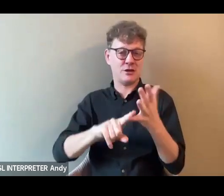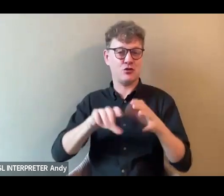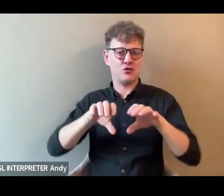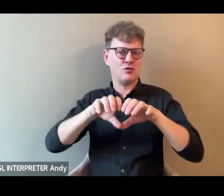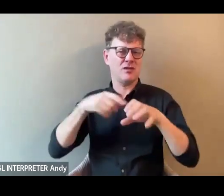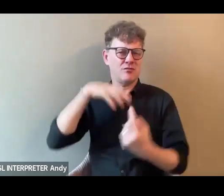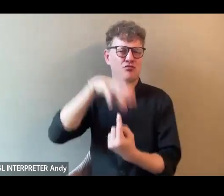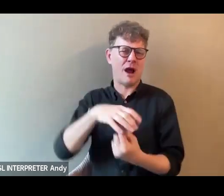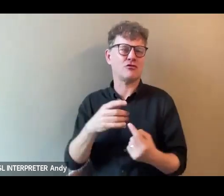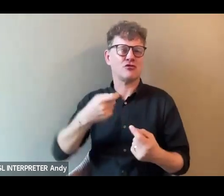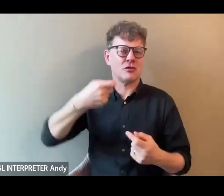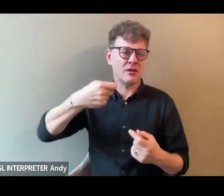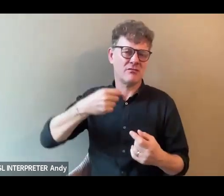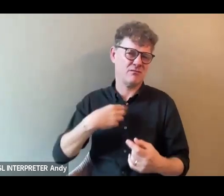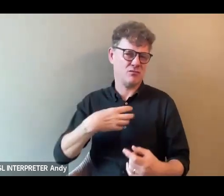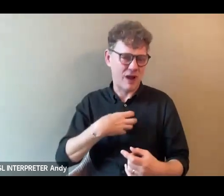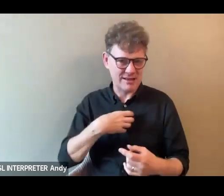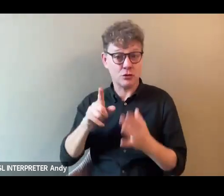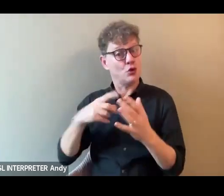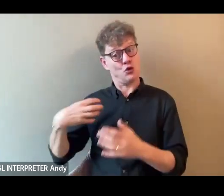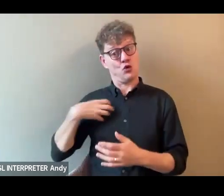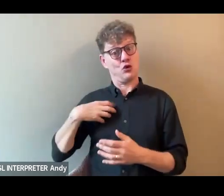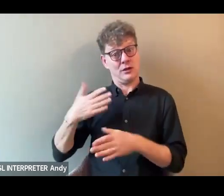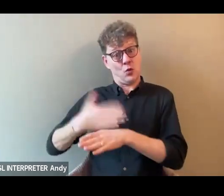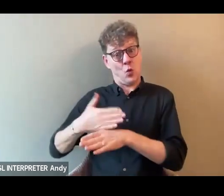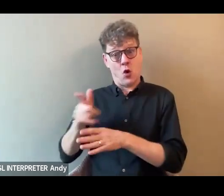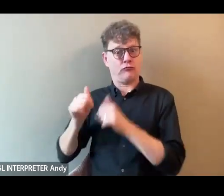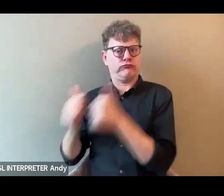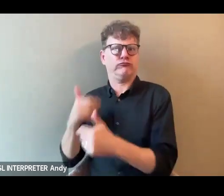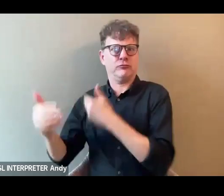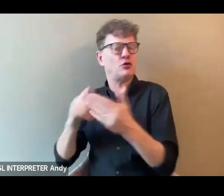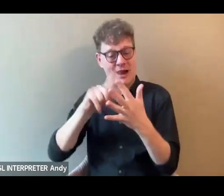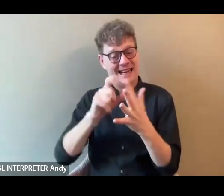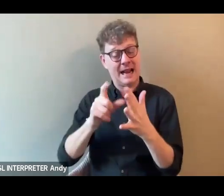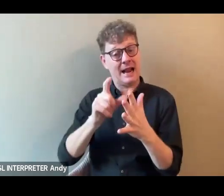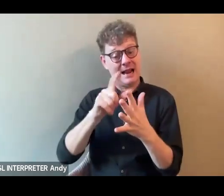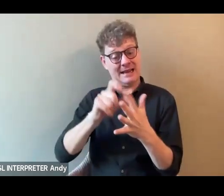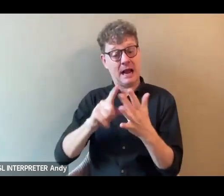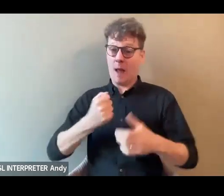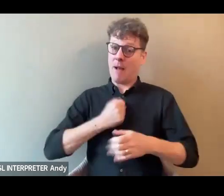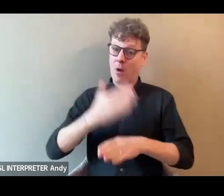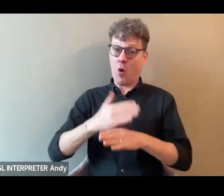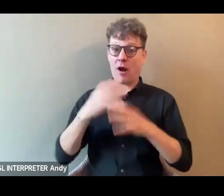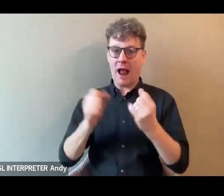committed to the EDI work that we're doing through the union as well. So I have a number of hats on when I do EDI work.